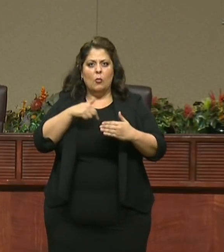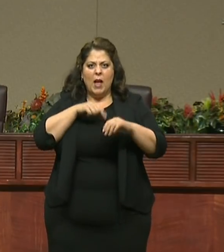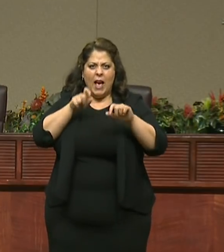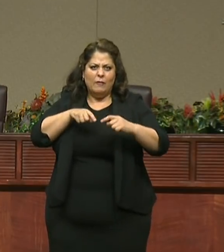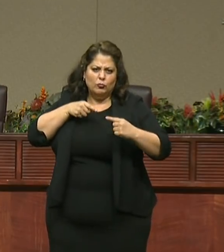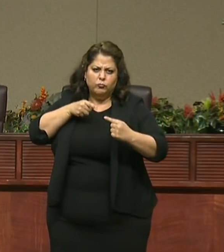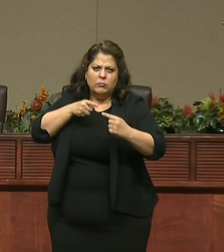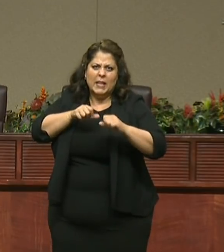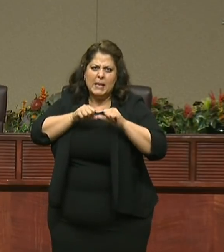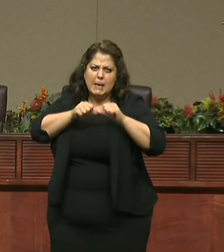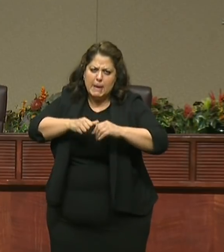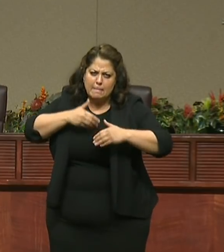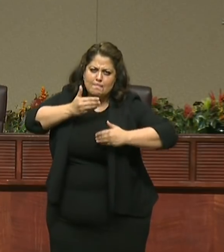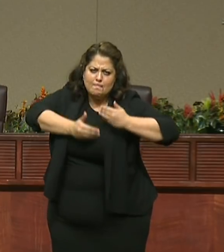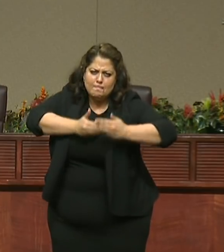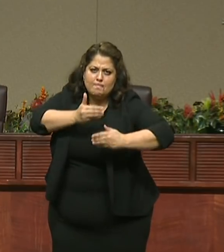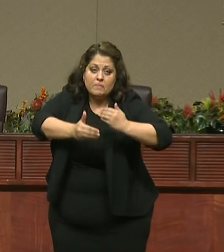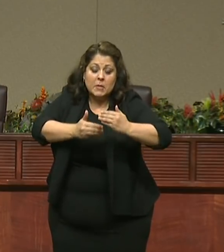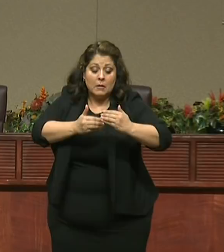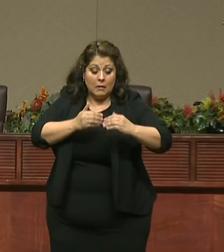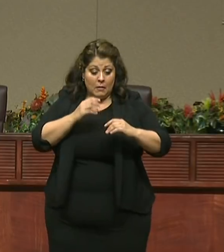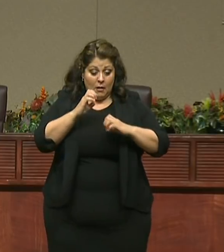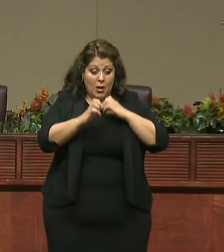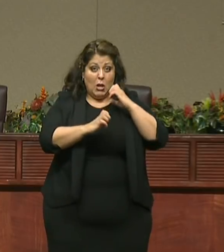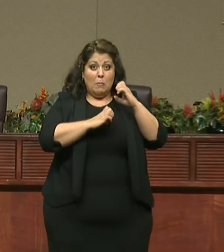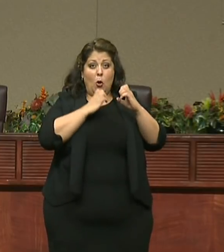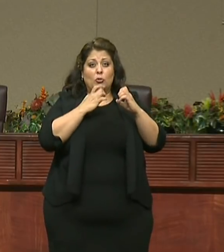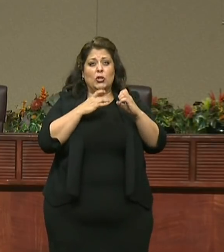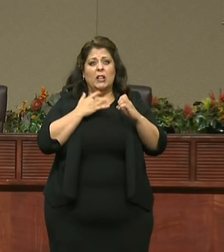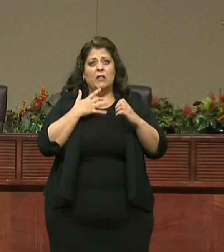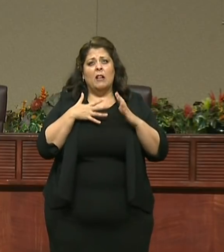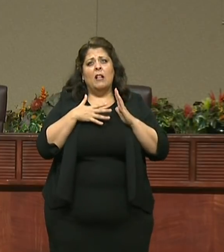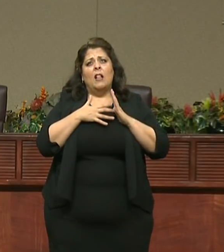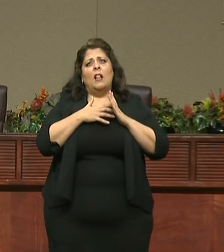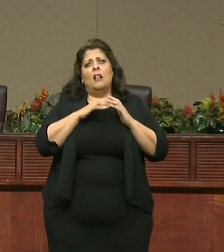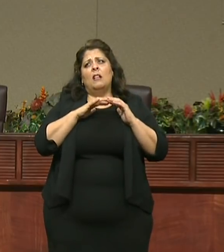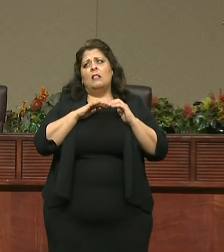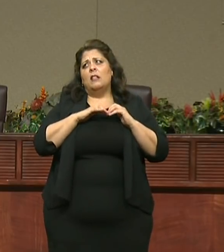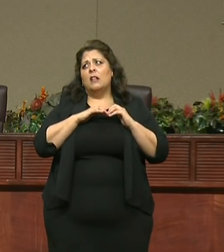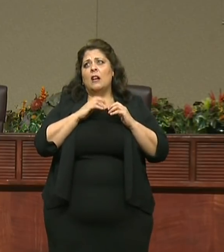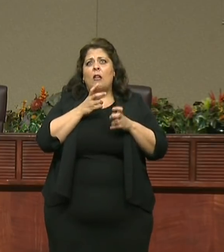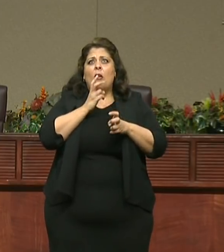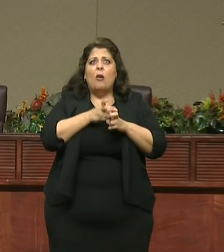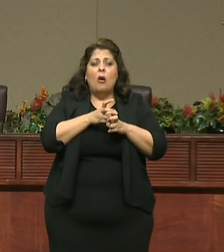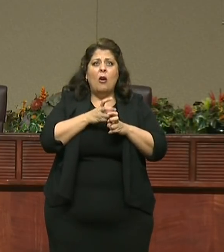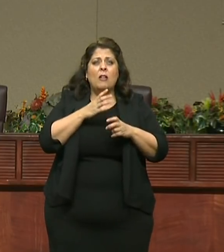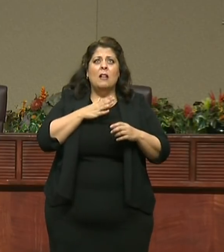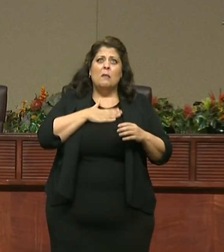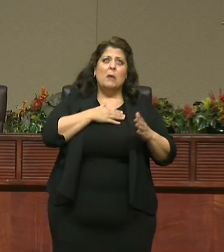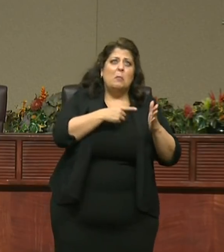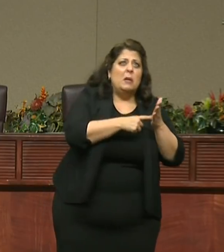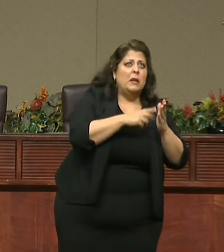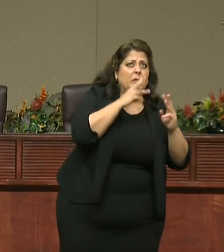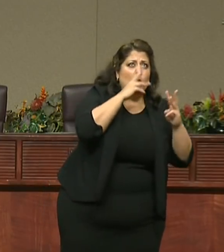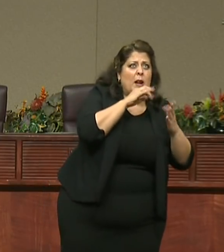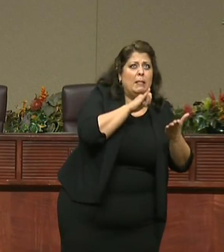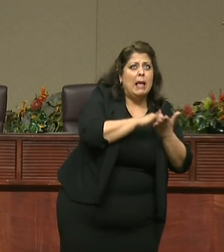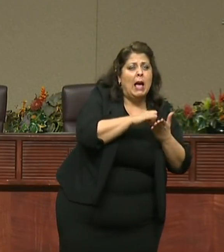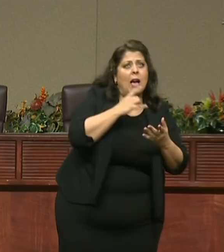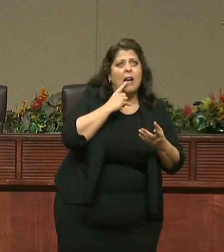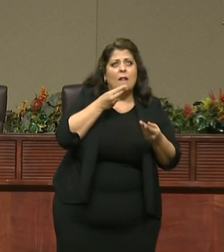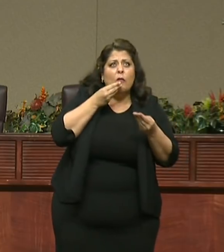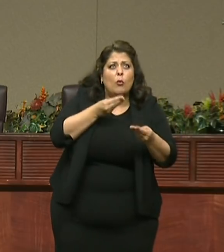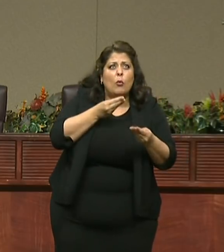emotionally hard for everybody to keep fighting this virus. There are people worrying about paying their bills, putting food on the